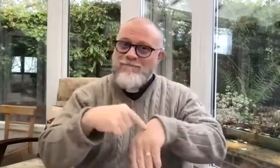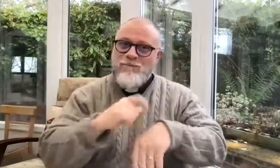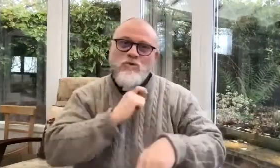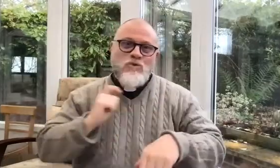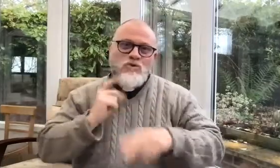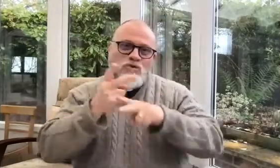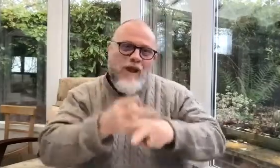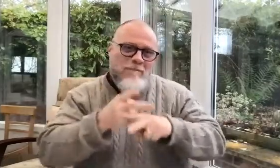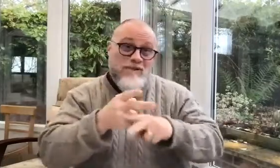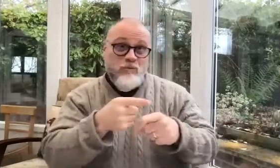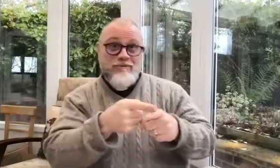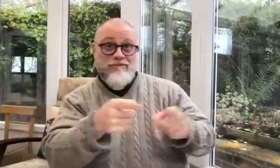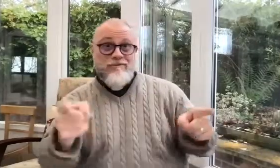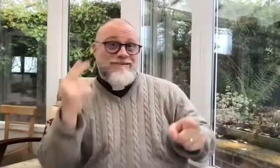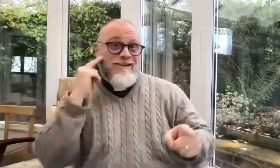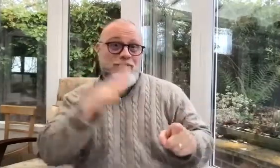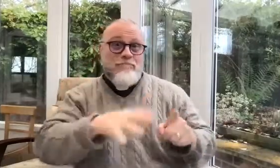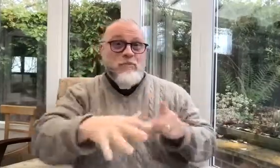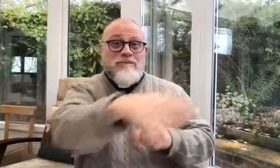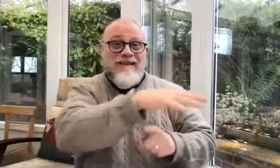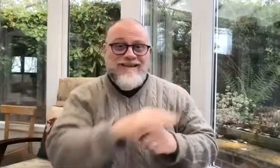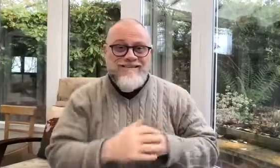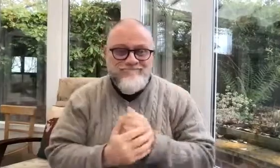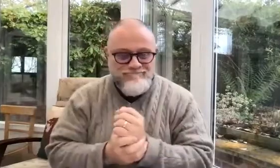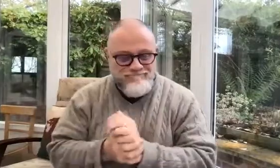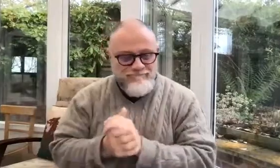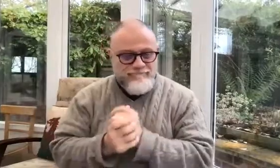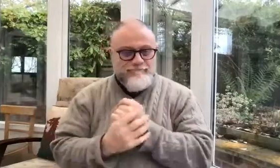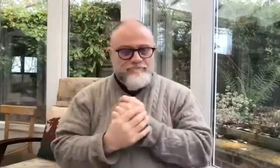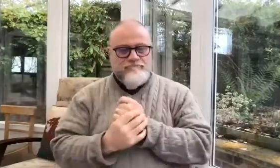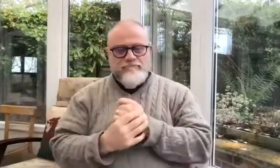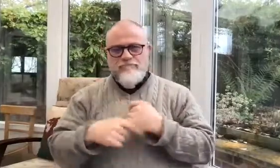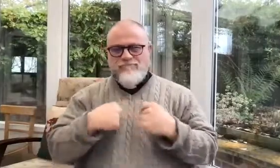I work full-time as a chaplain in the diocese for the deaf community.